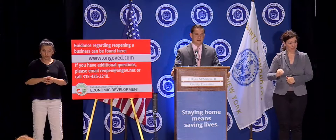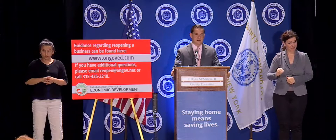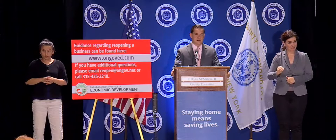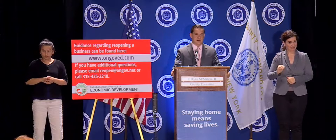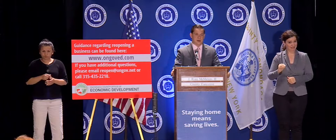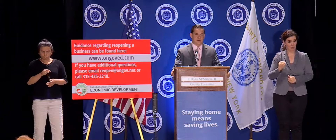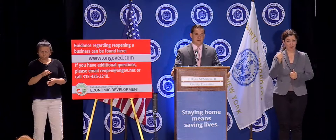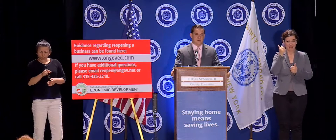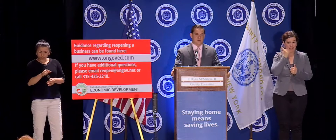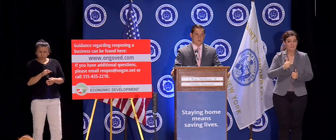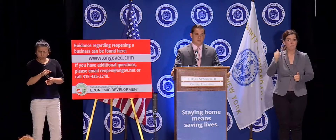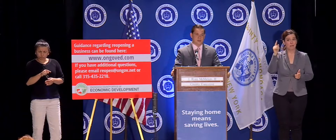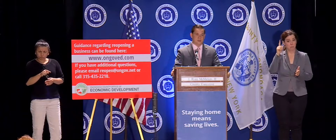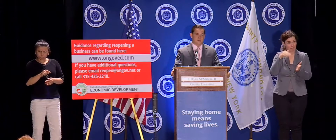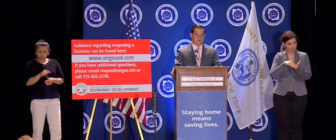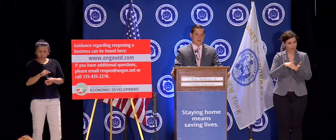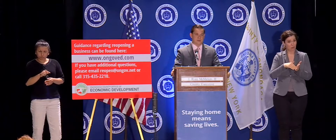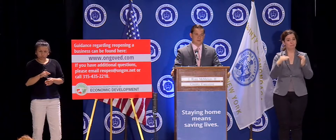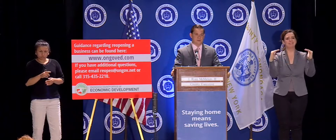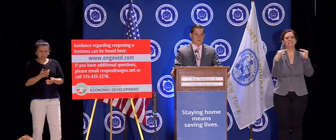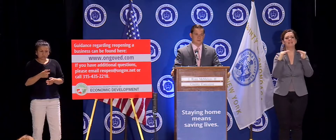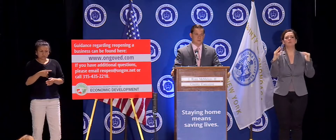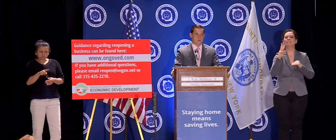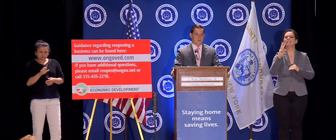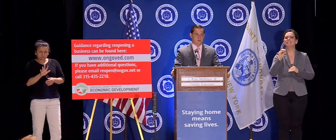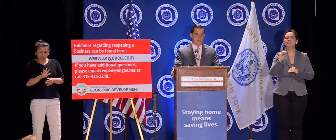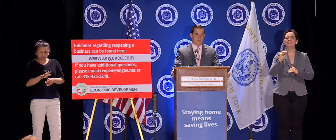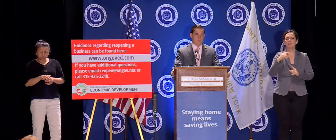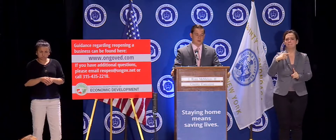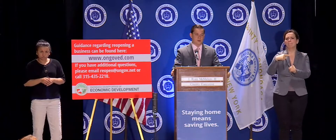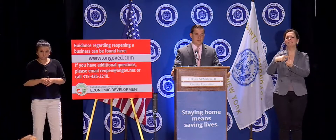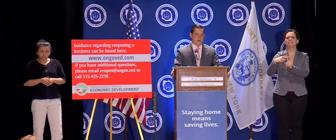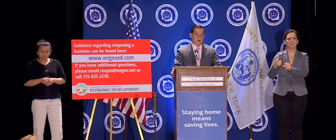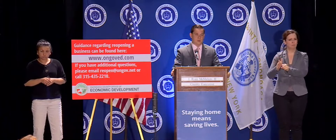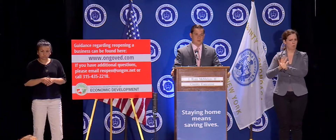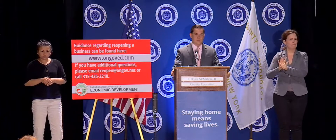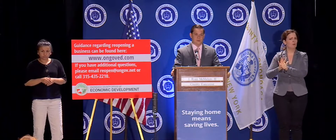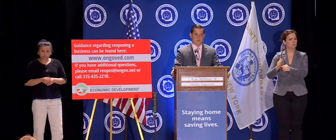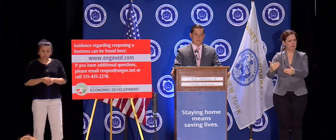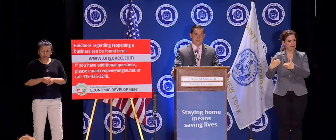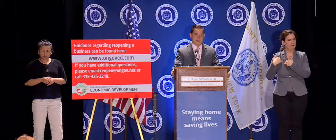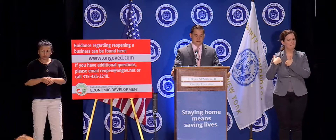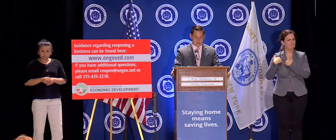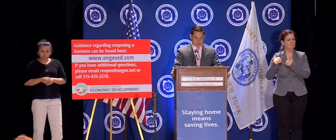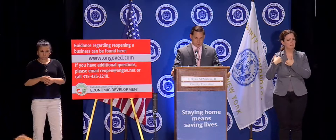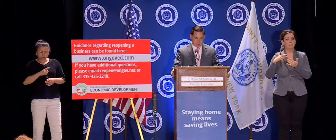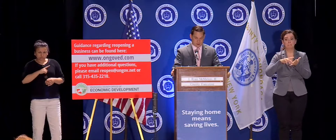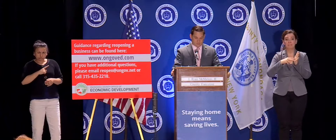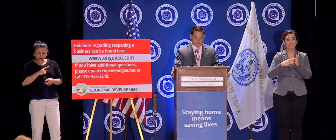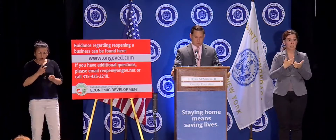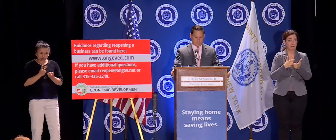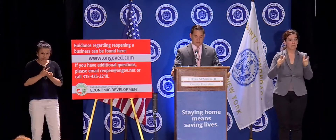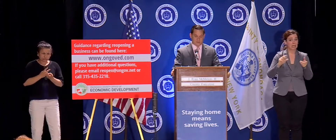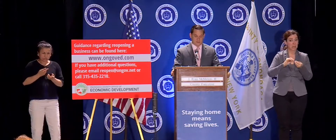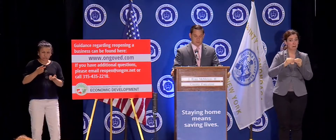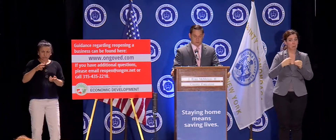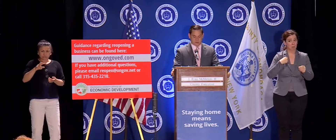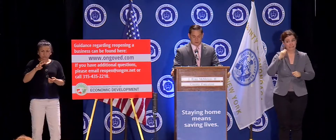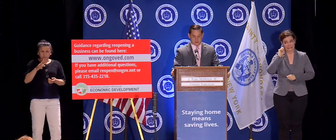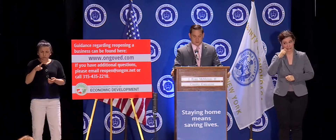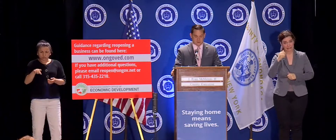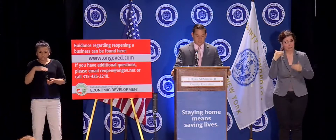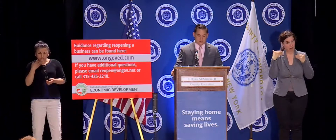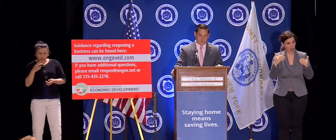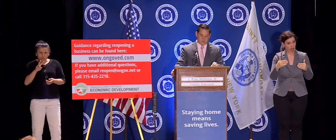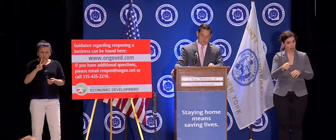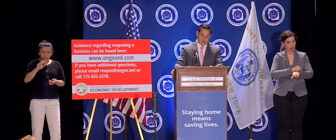cases. So in the beginning, those were huge numbers, but now we're doing so many tests. From a percentage standpoint,